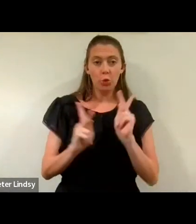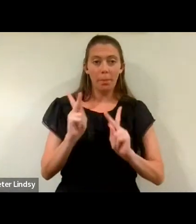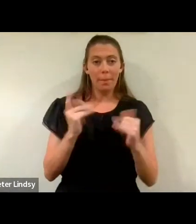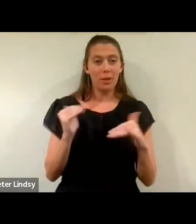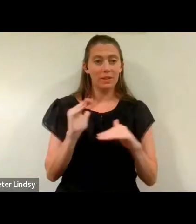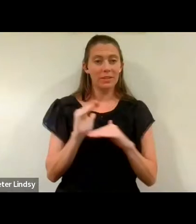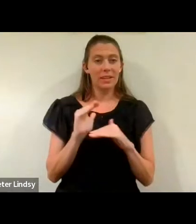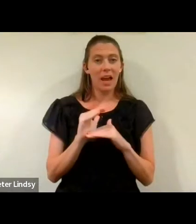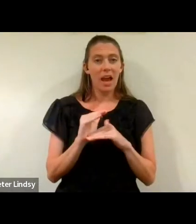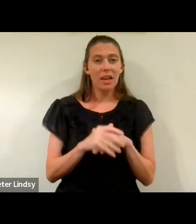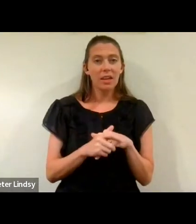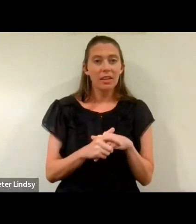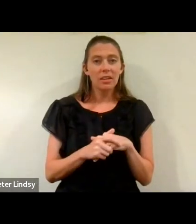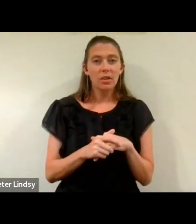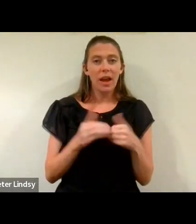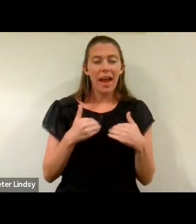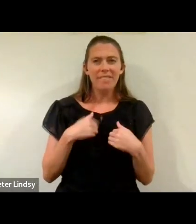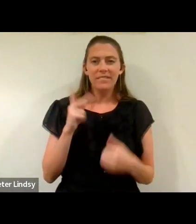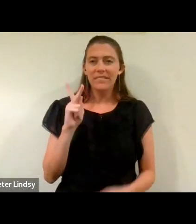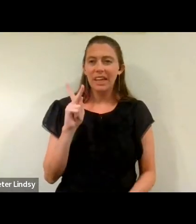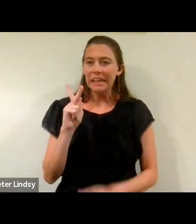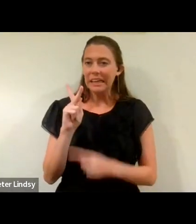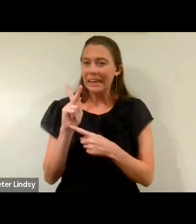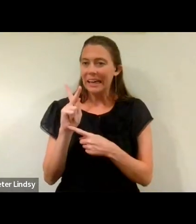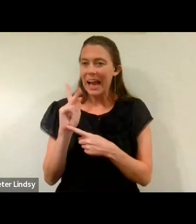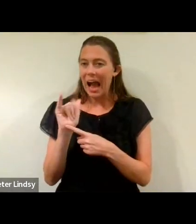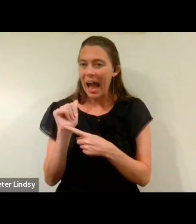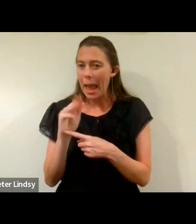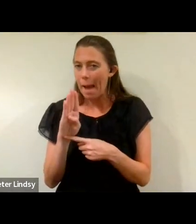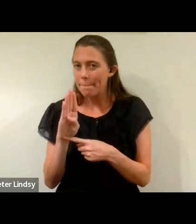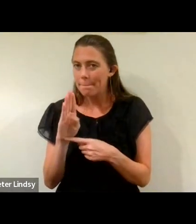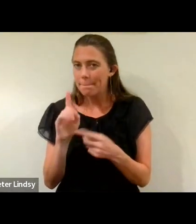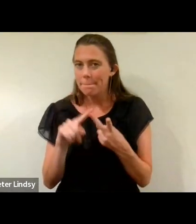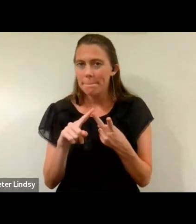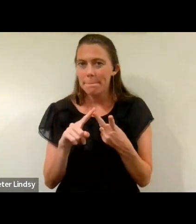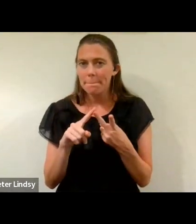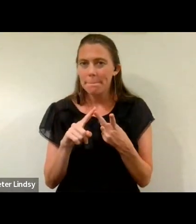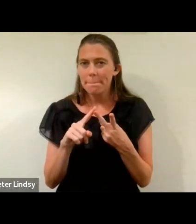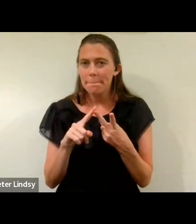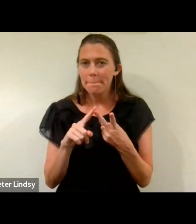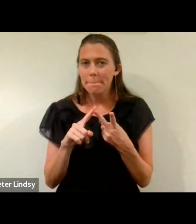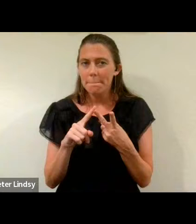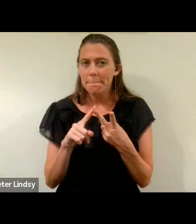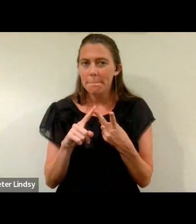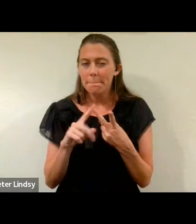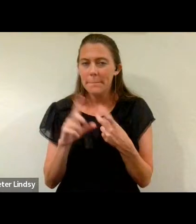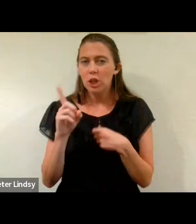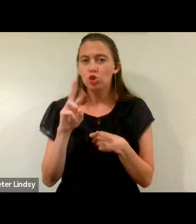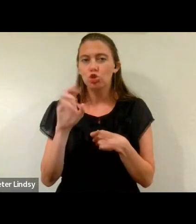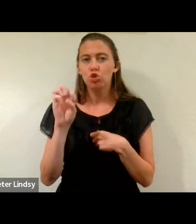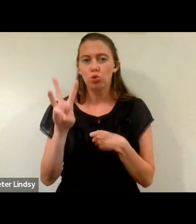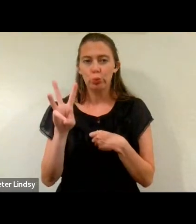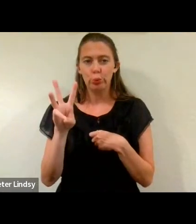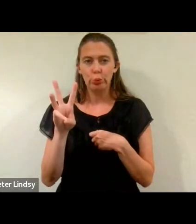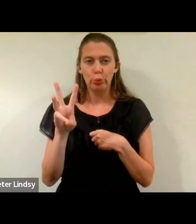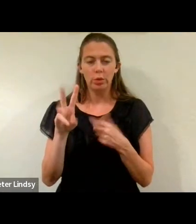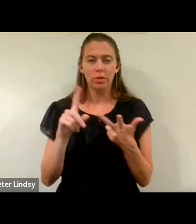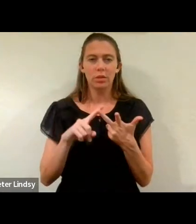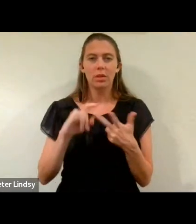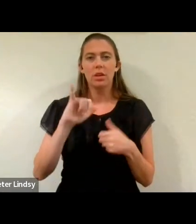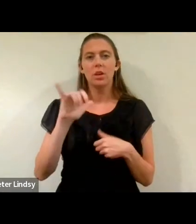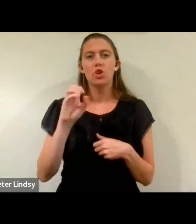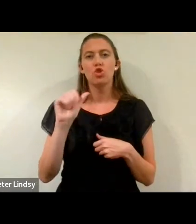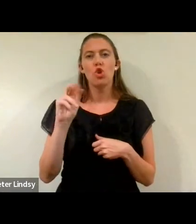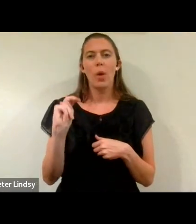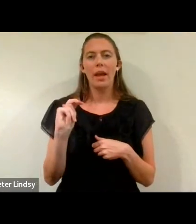Kaib, and who was the other person? It was Drew and Joanne. Yes, and really great to have